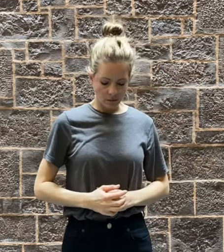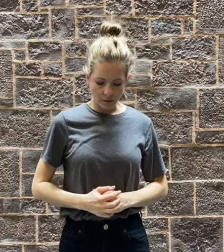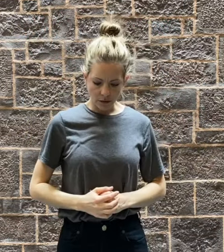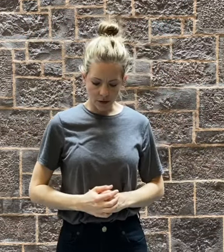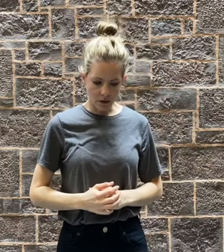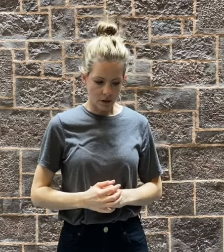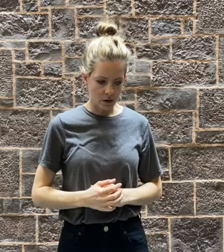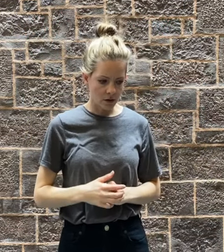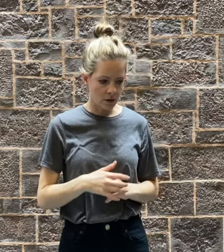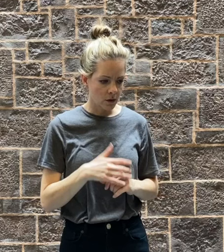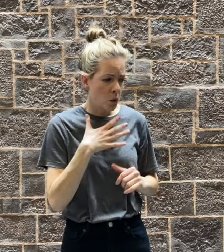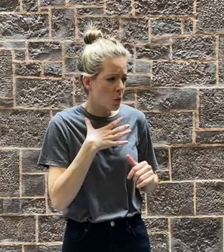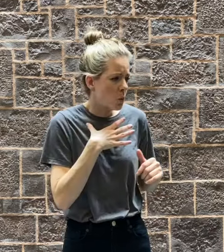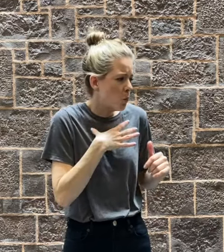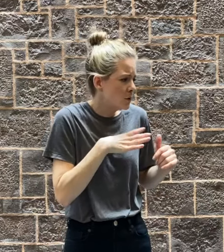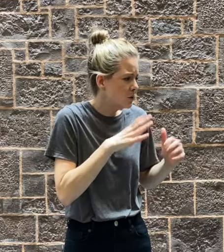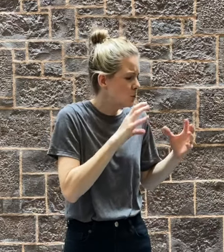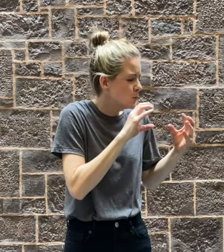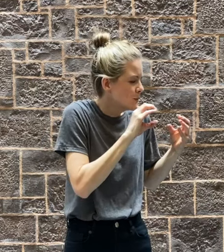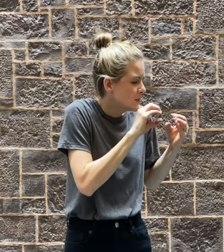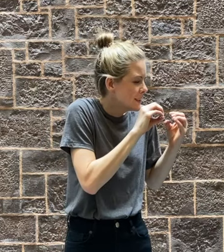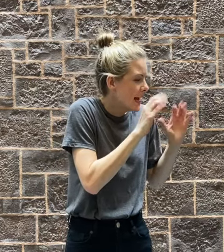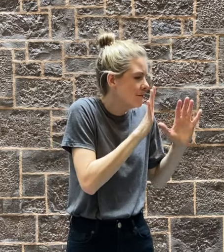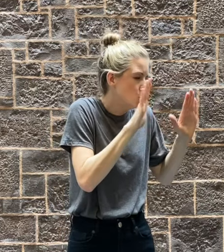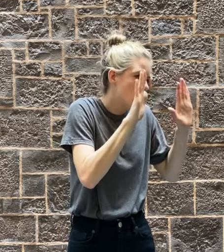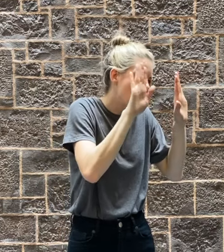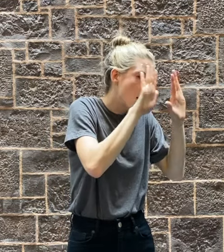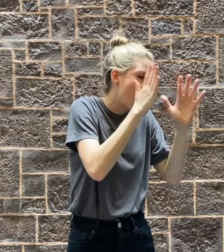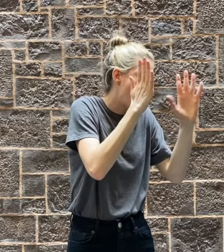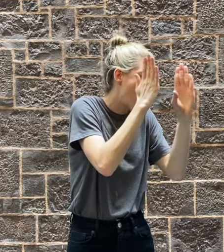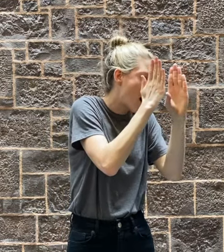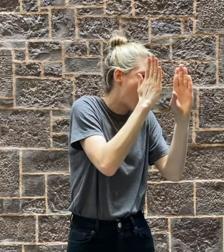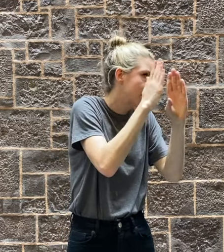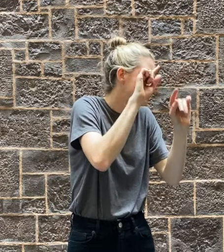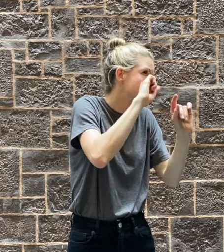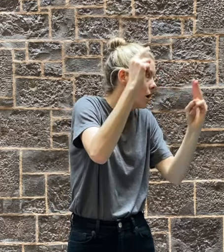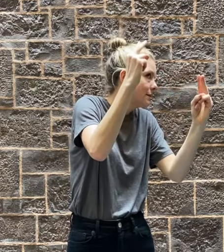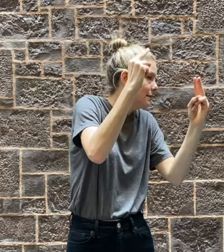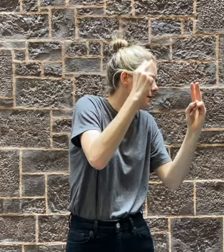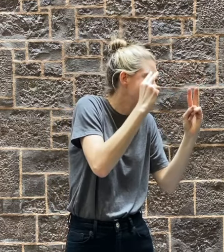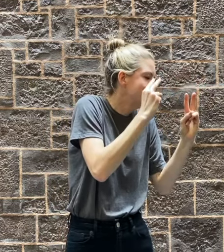little birds. They were sweet, sweeter than milk or